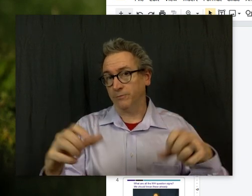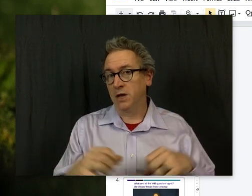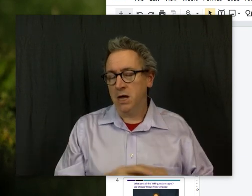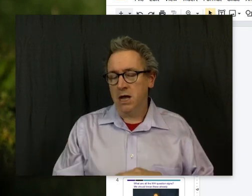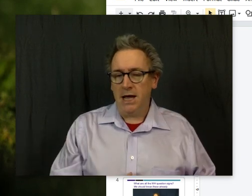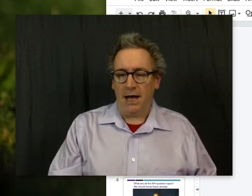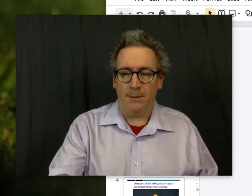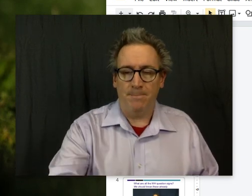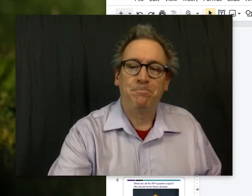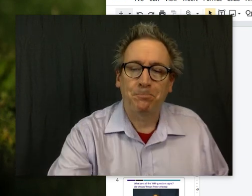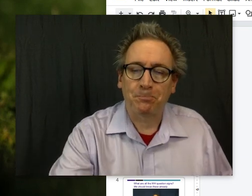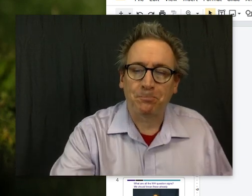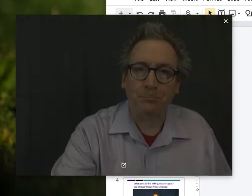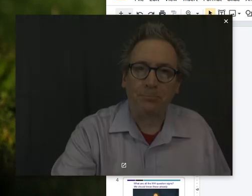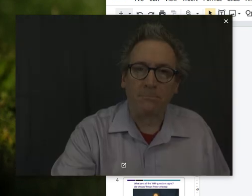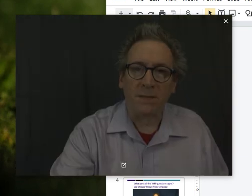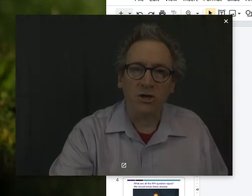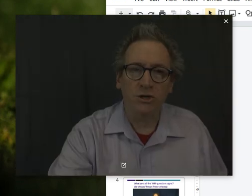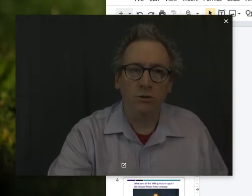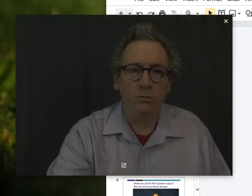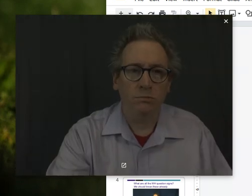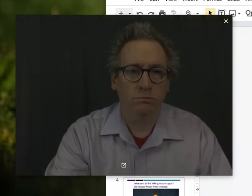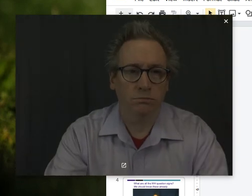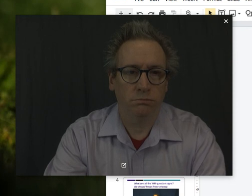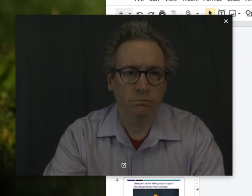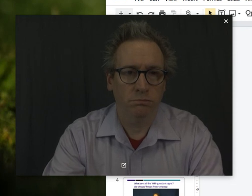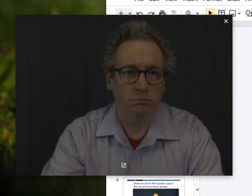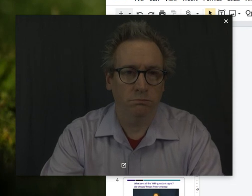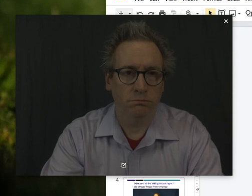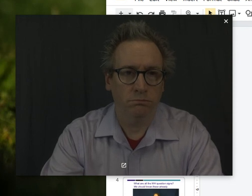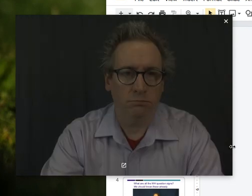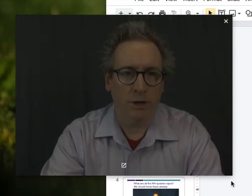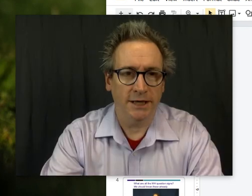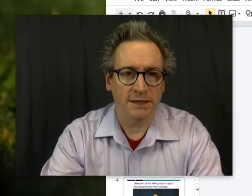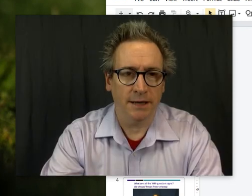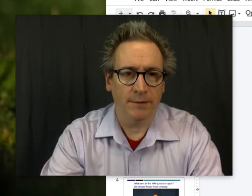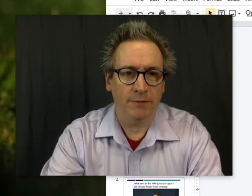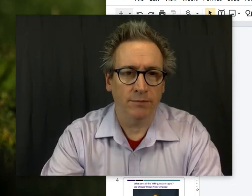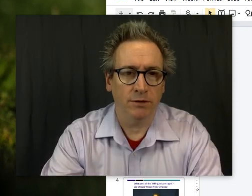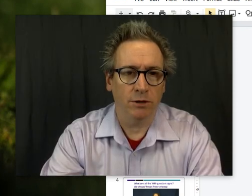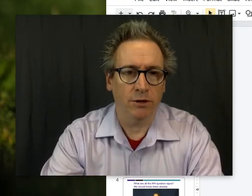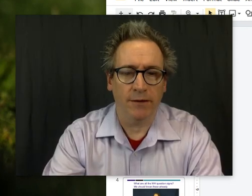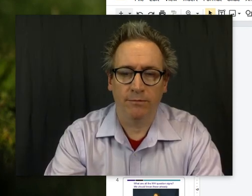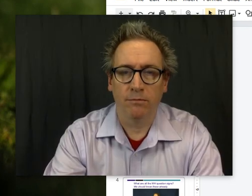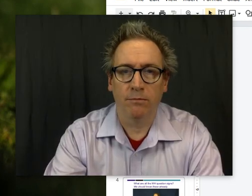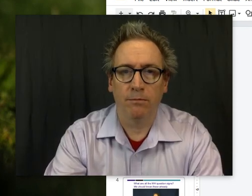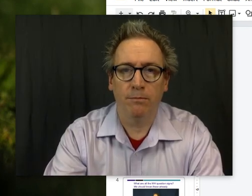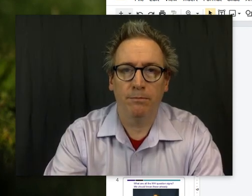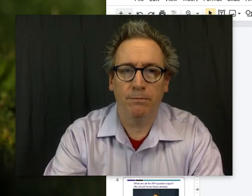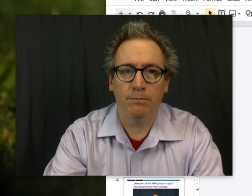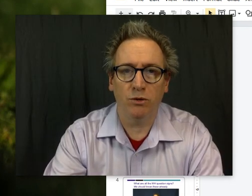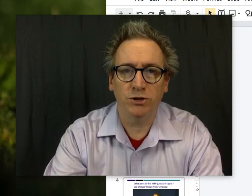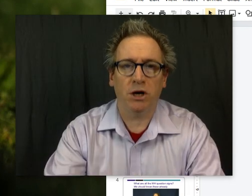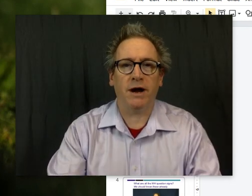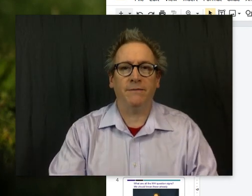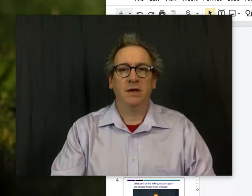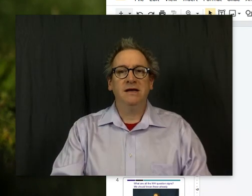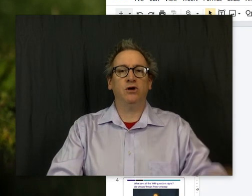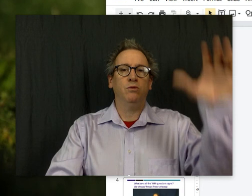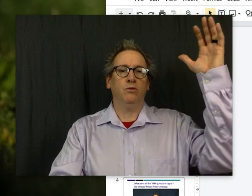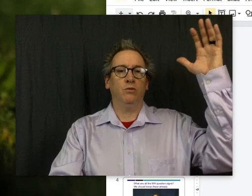order. Um, oh, why is that happening? Okay. Boosh. All